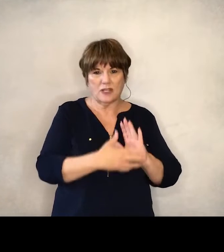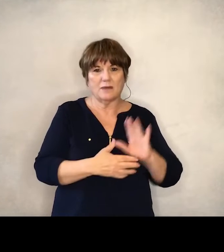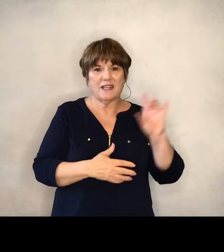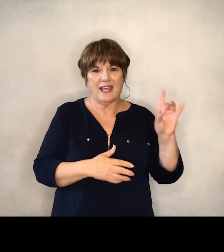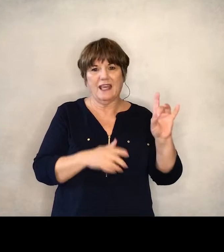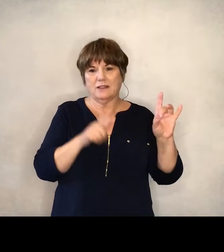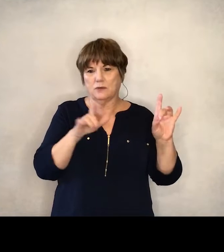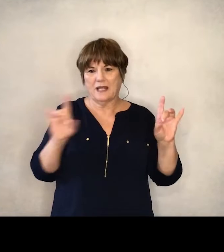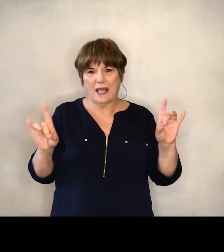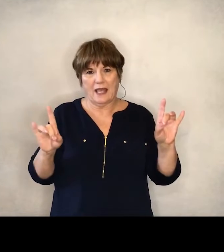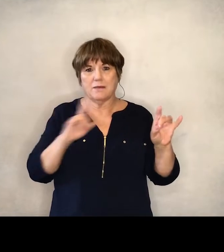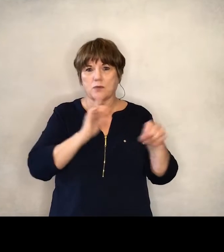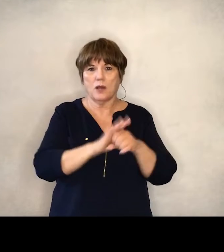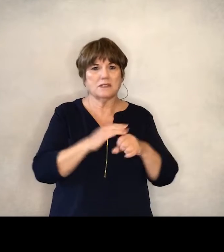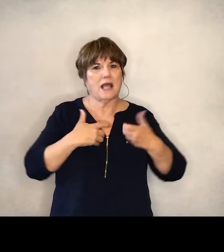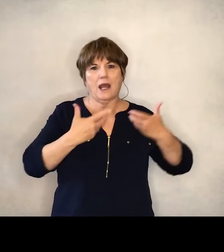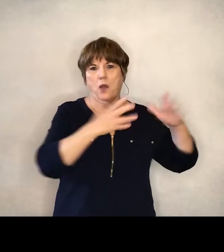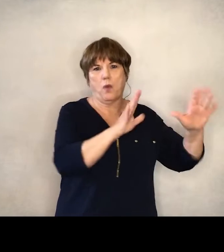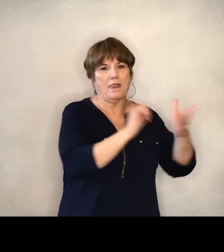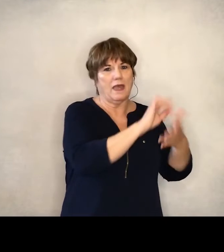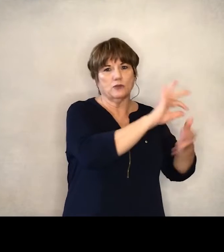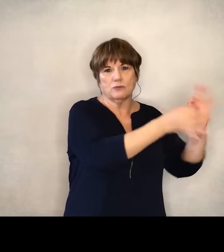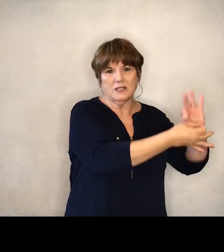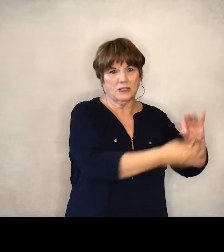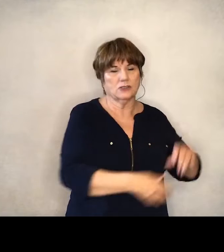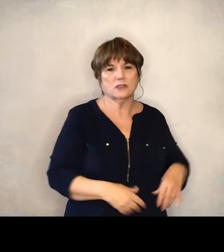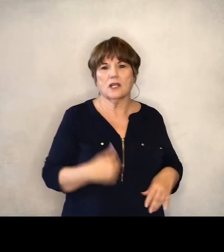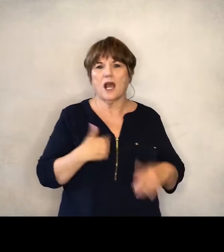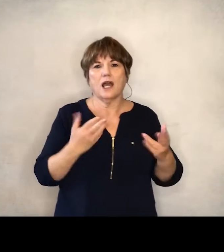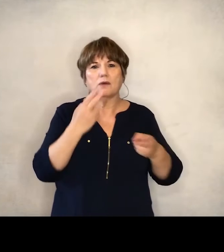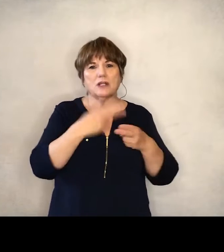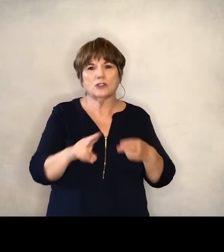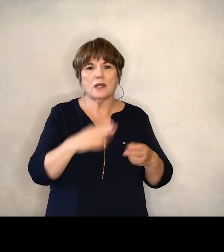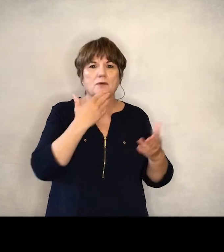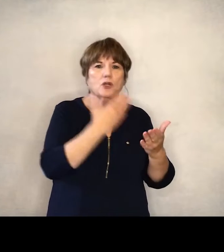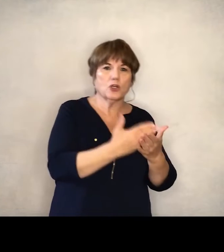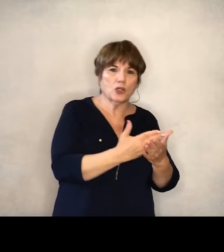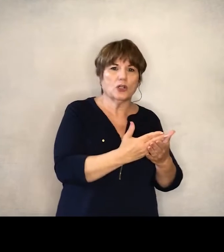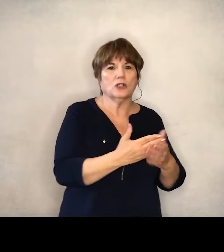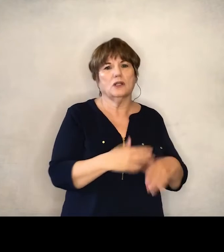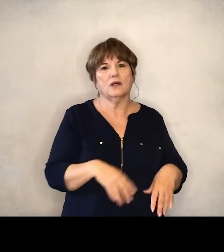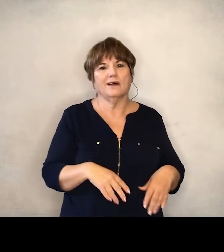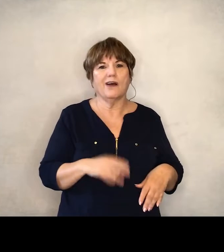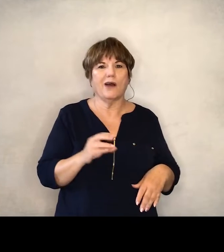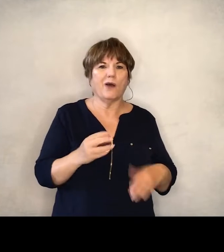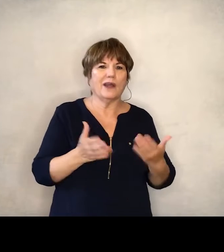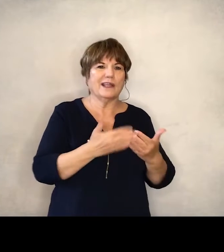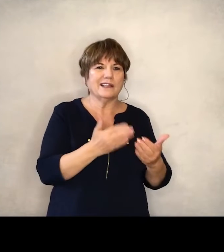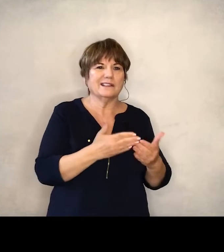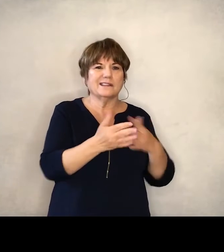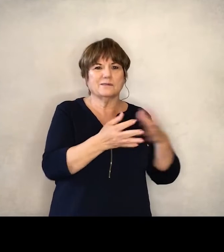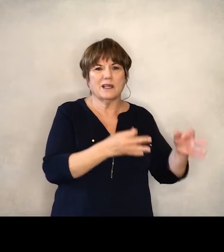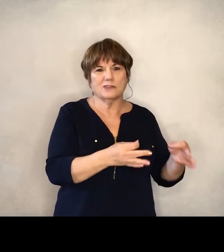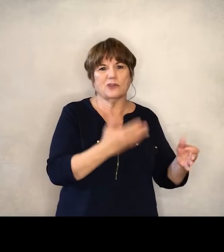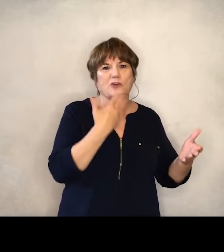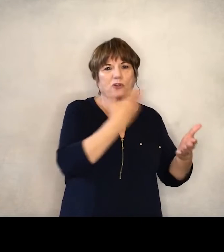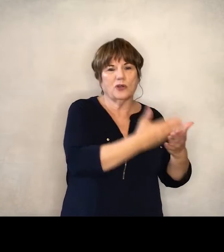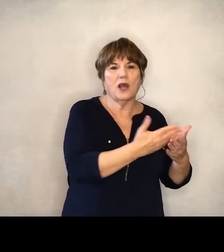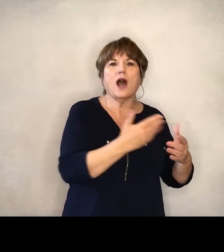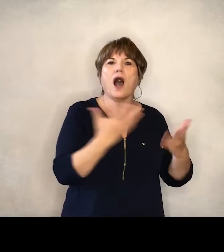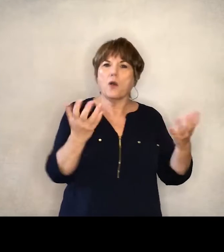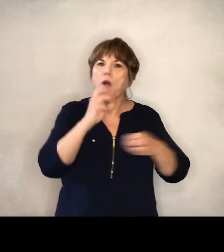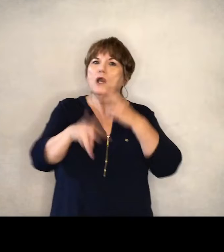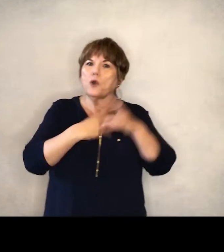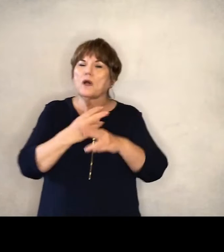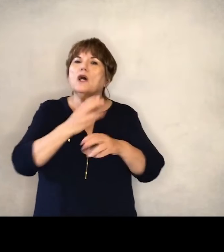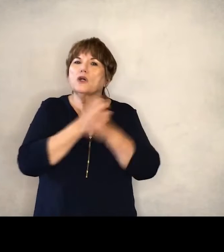it. I do not want a temporary good or a provisional good. I want a world where Christian forgiveness does